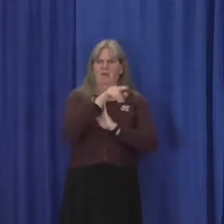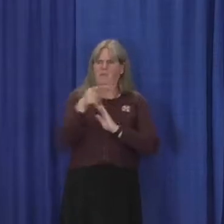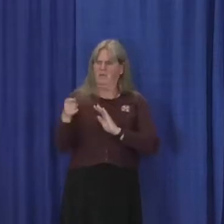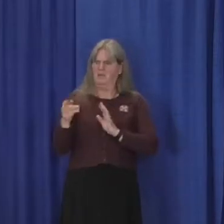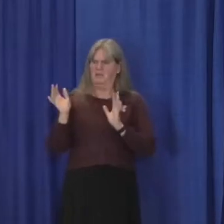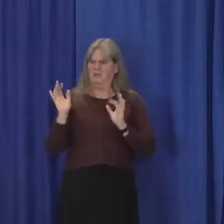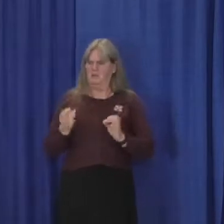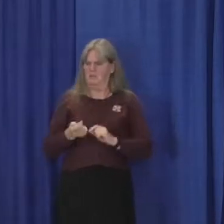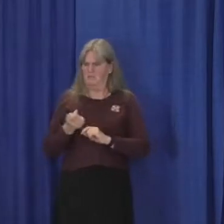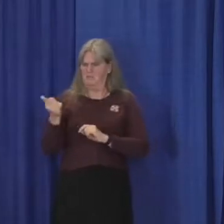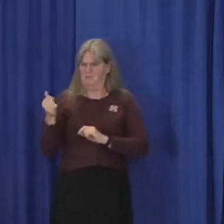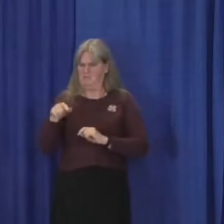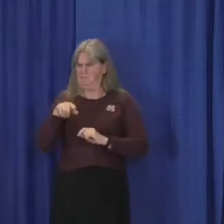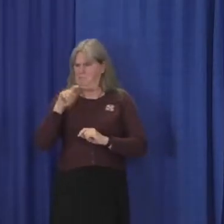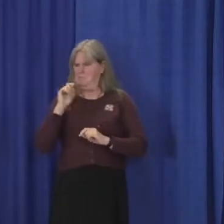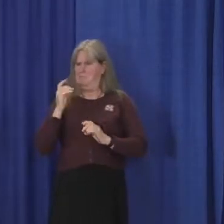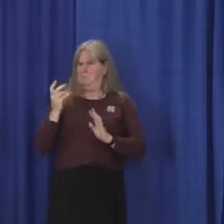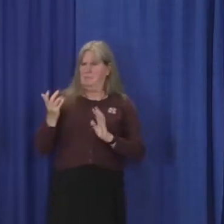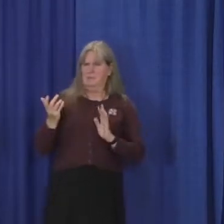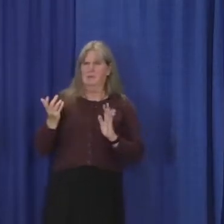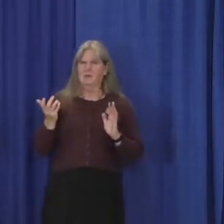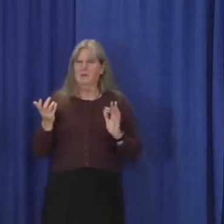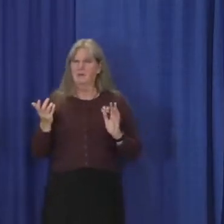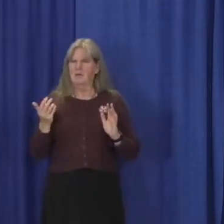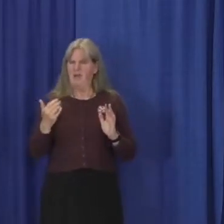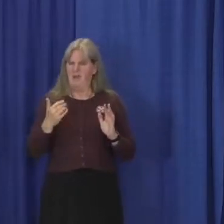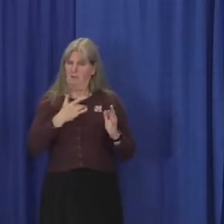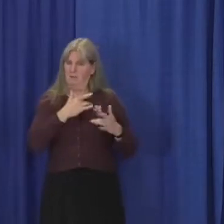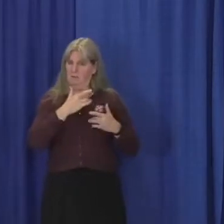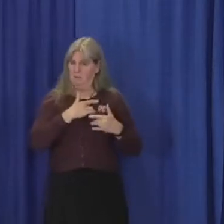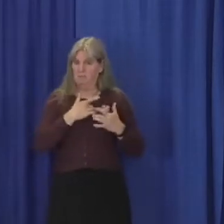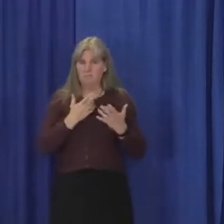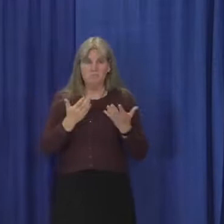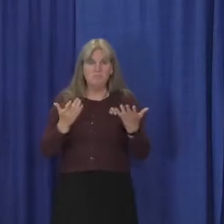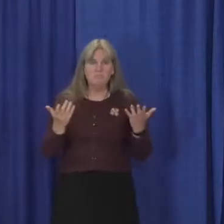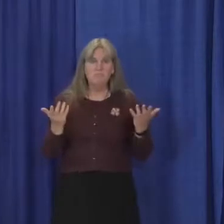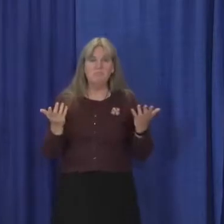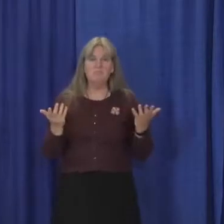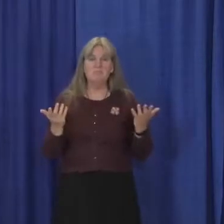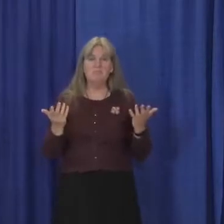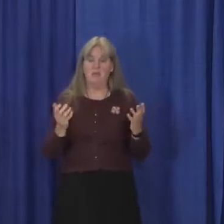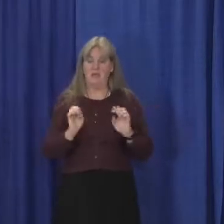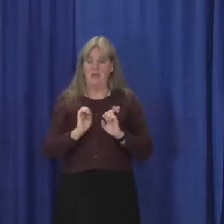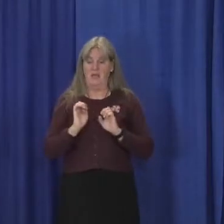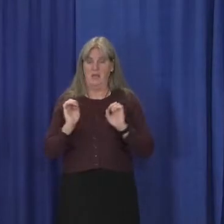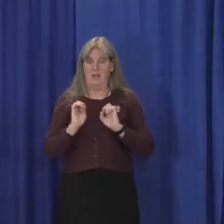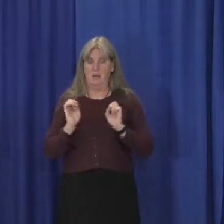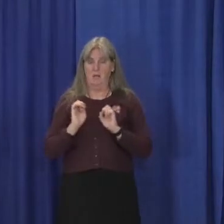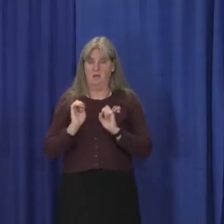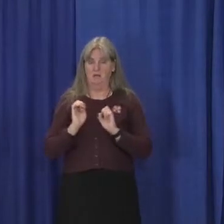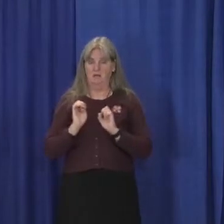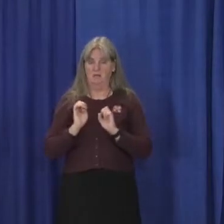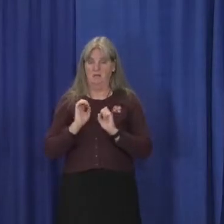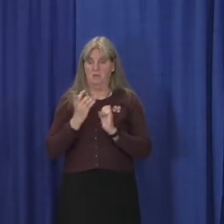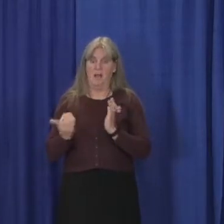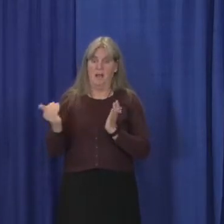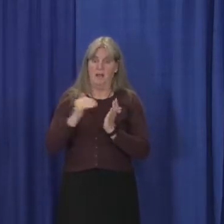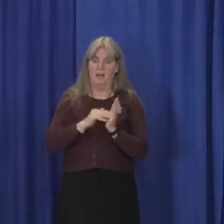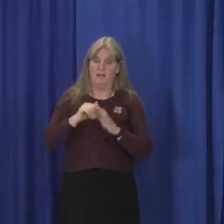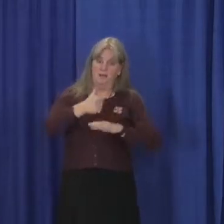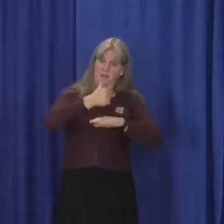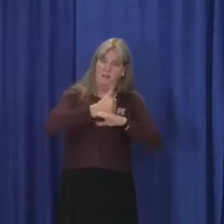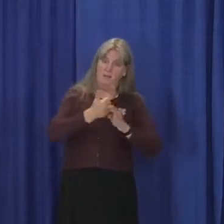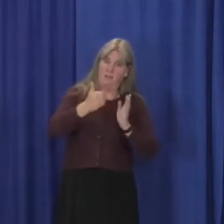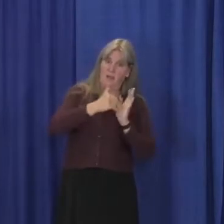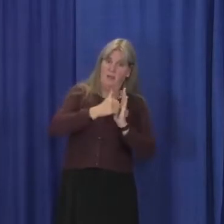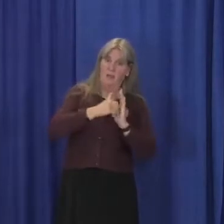of COVID-19. So I guess, is there any concern that these emergency measures will have to be put back in place due to a fourth